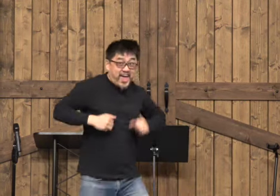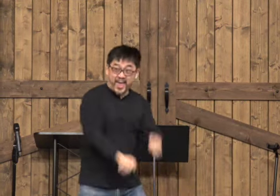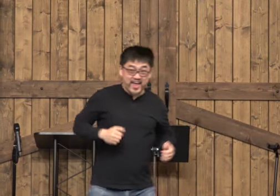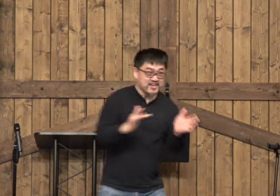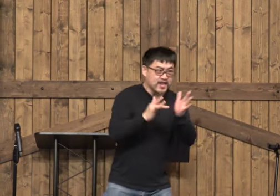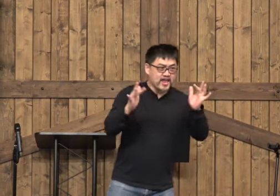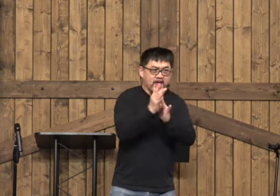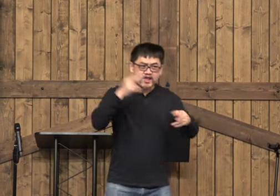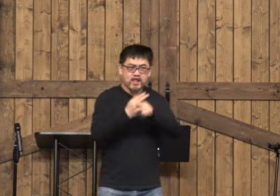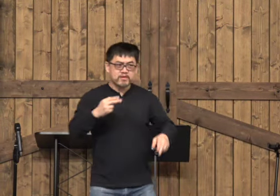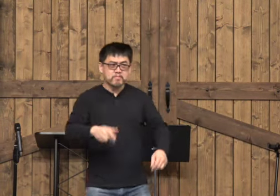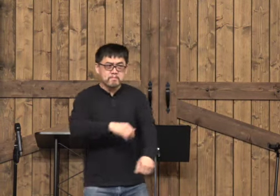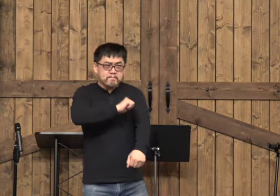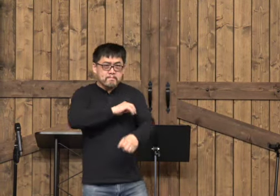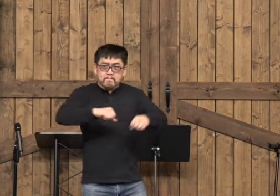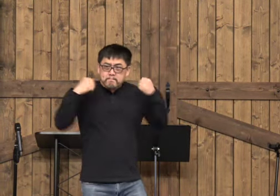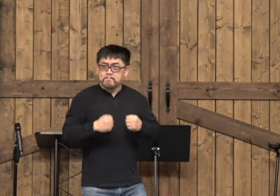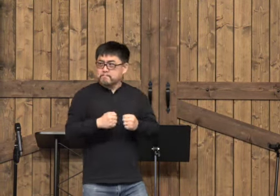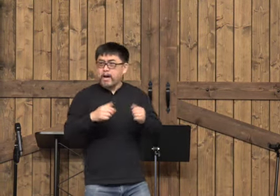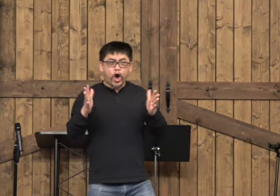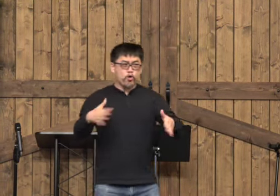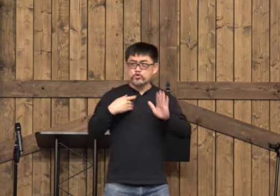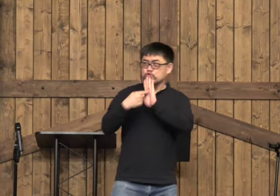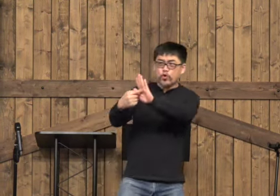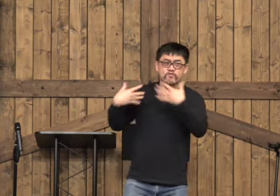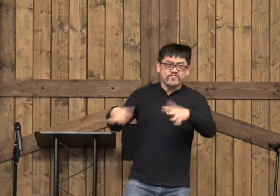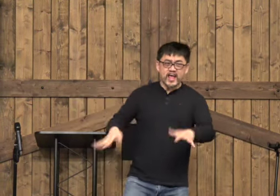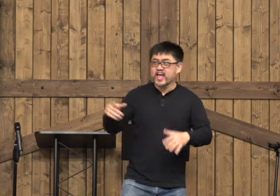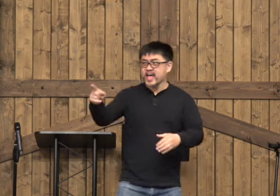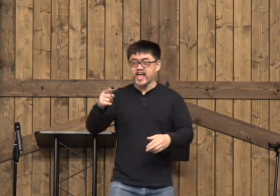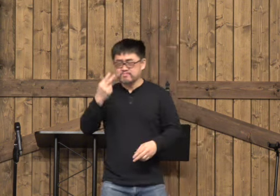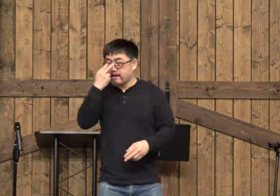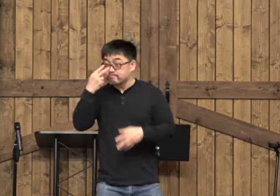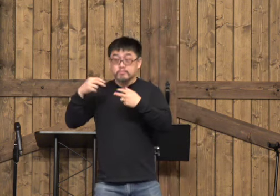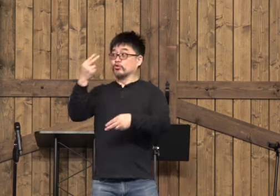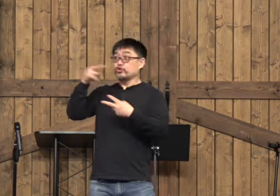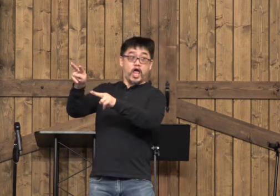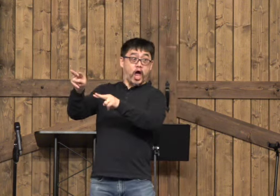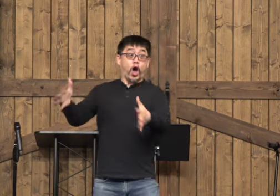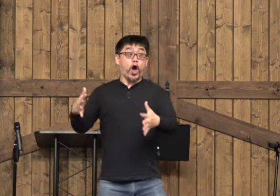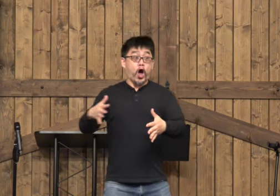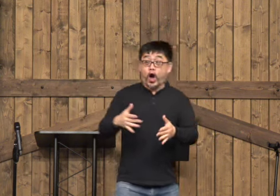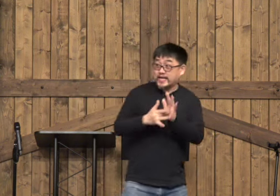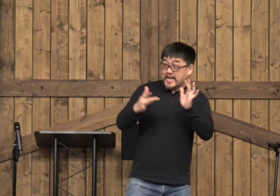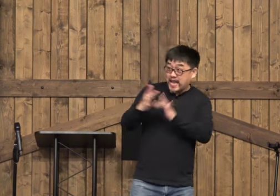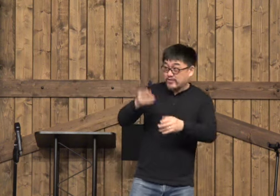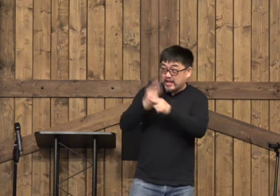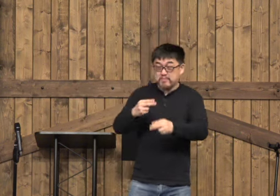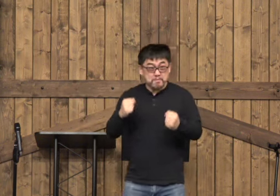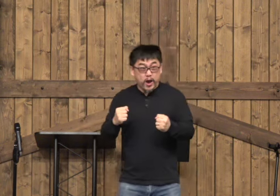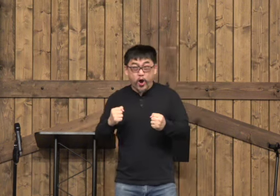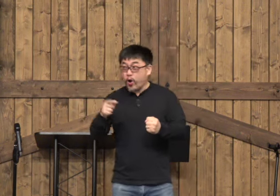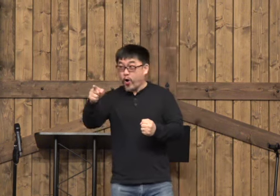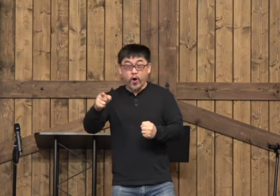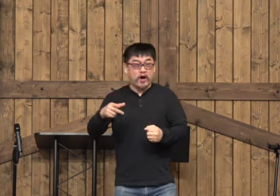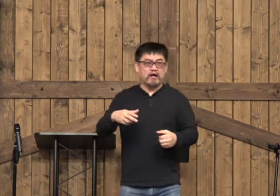And they would be so excited, and they would tell what happened in those terms, and how many people came to know Christ. And